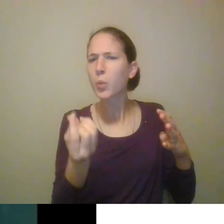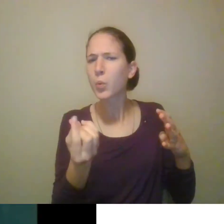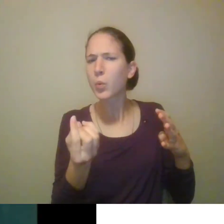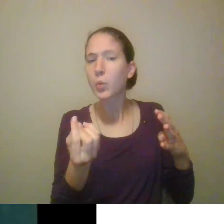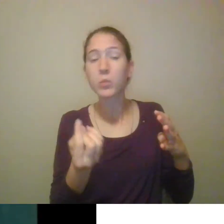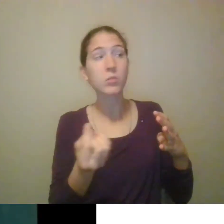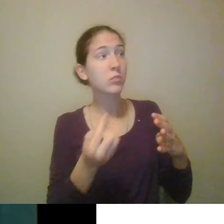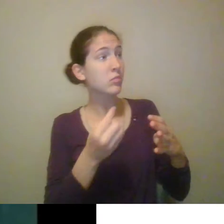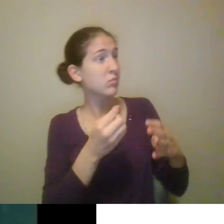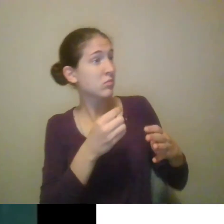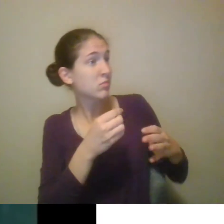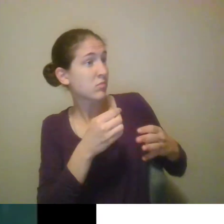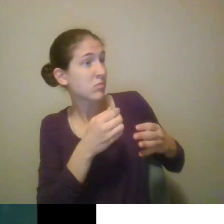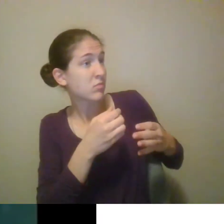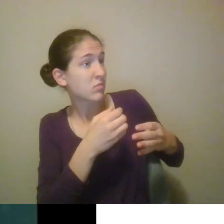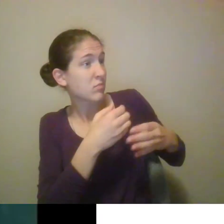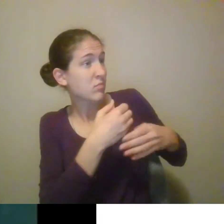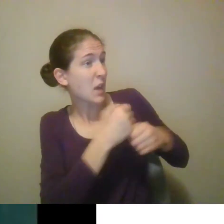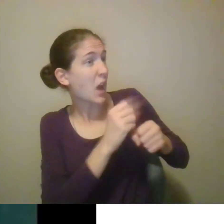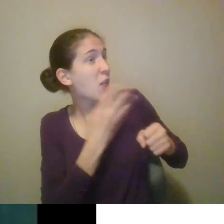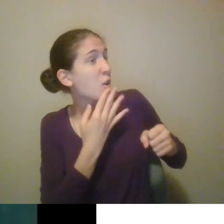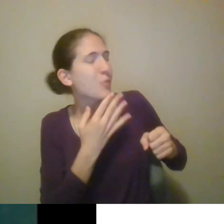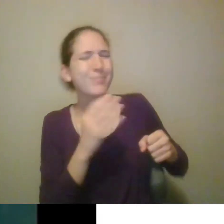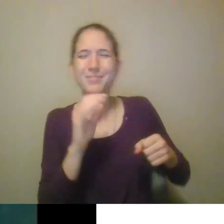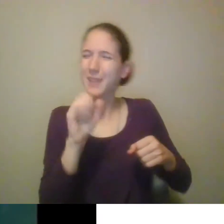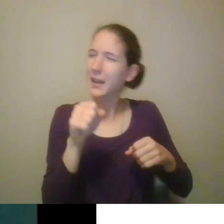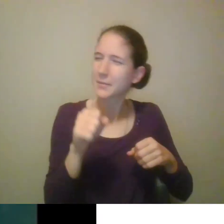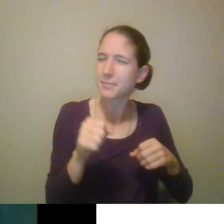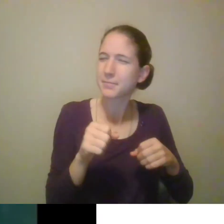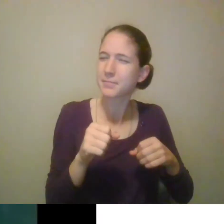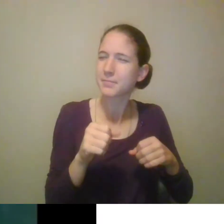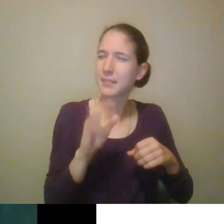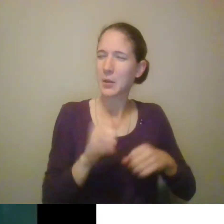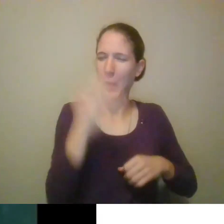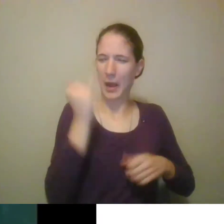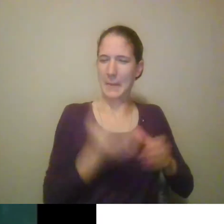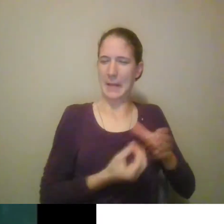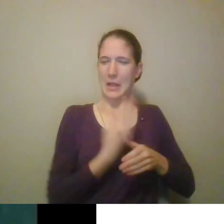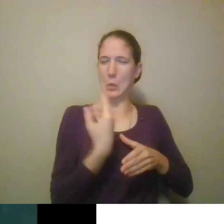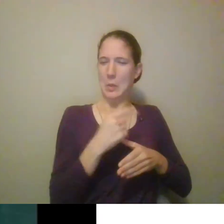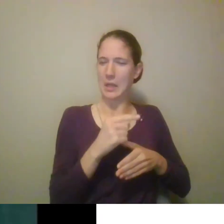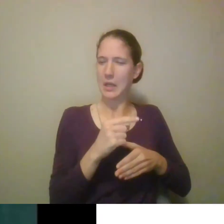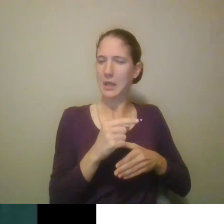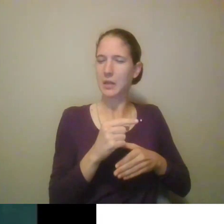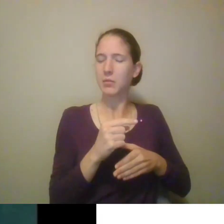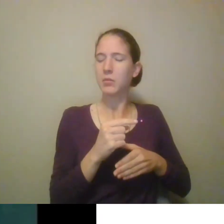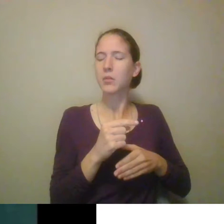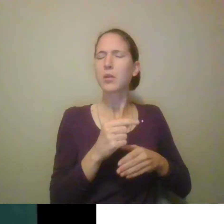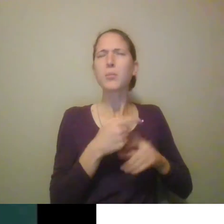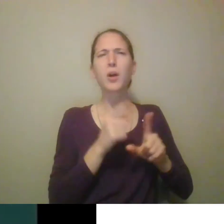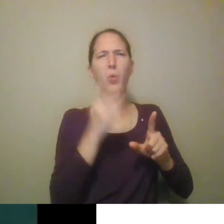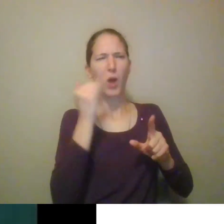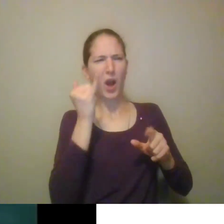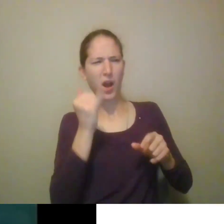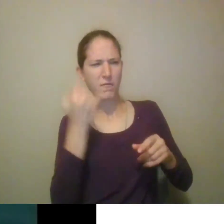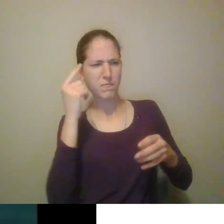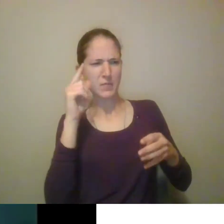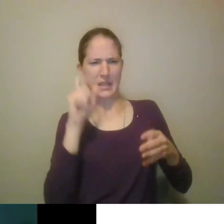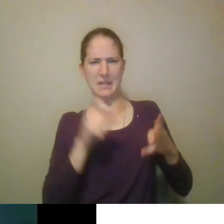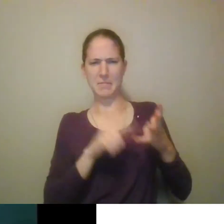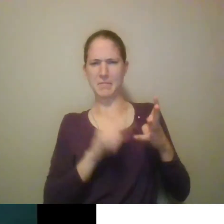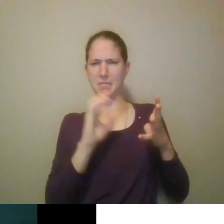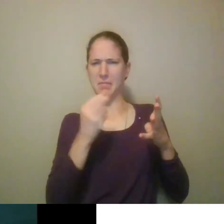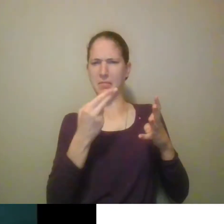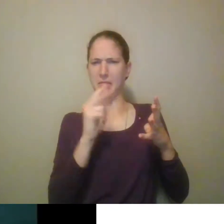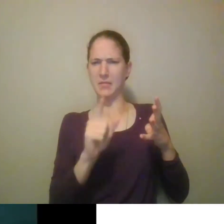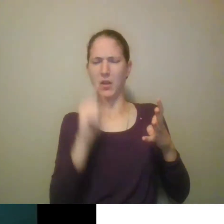does give the cell color, okay? It does give the green color in plants. But what does it do in this food making process? Anybody have any ideas or